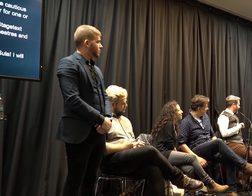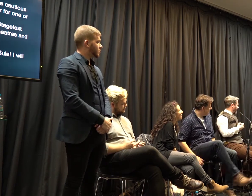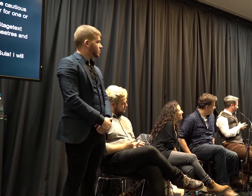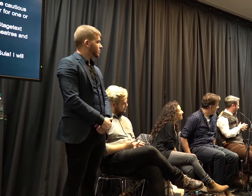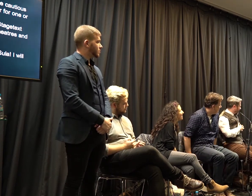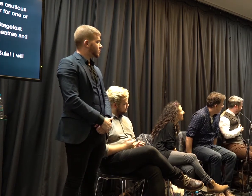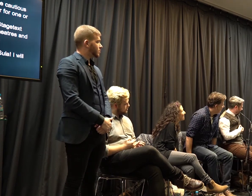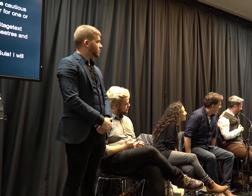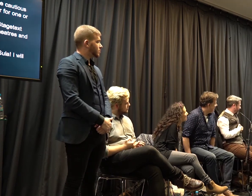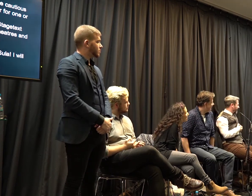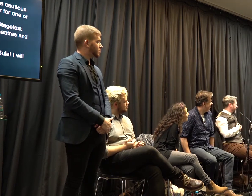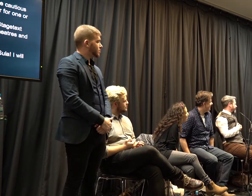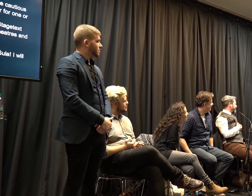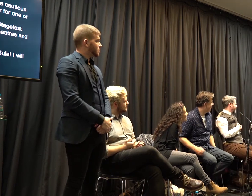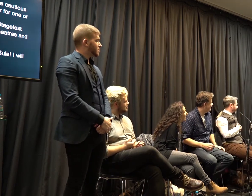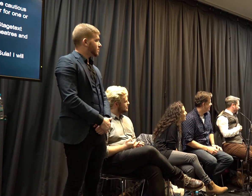Yeah.